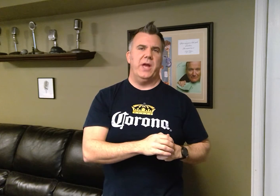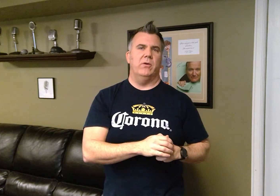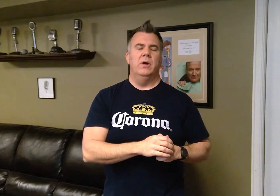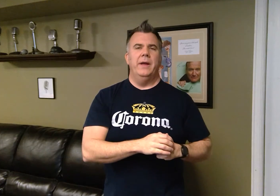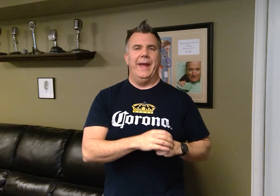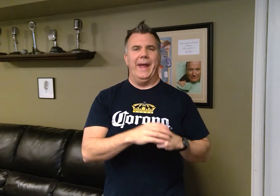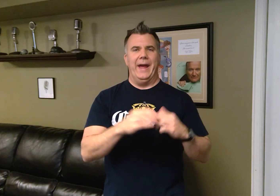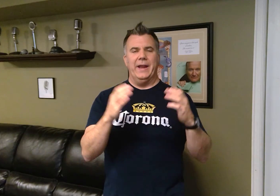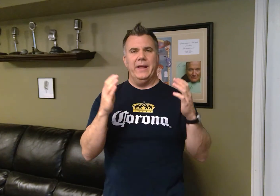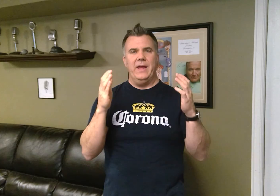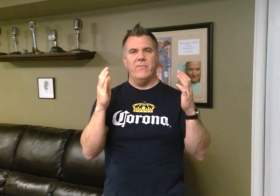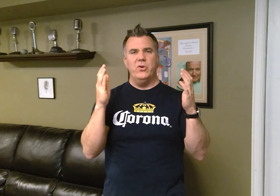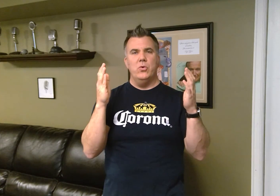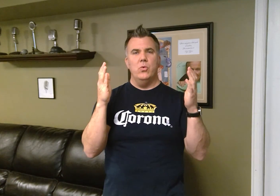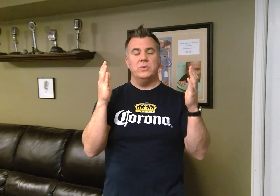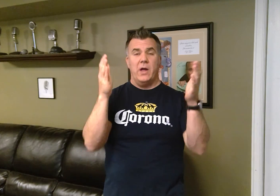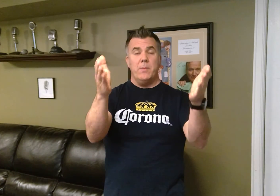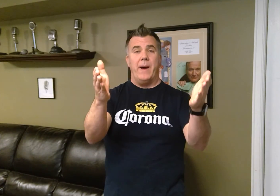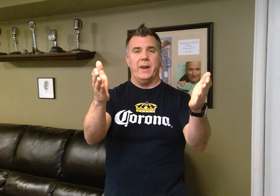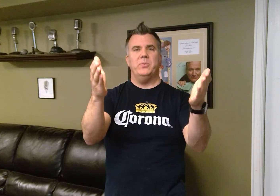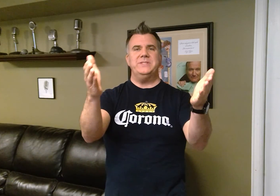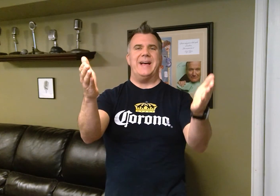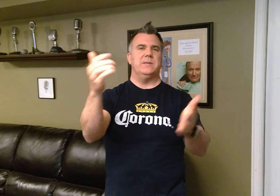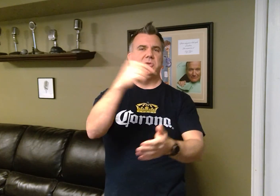channel. And if you tell them about it, please ask them to